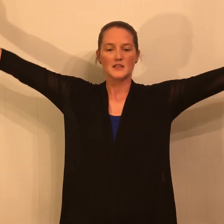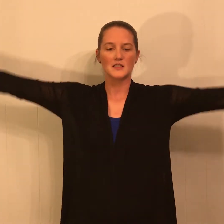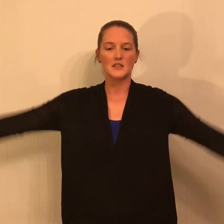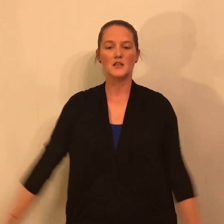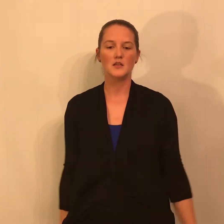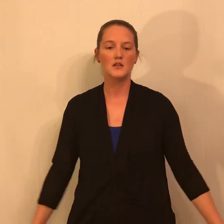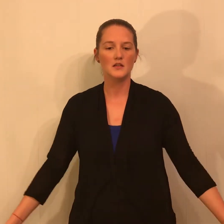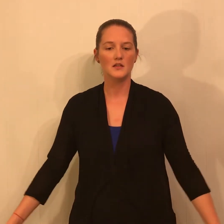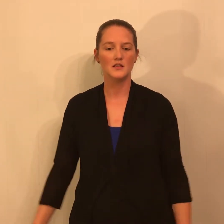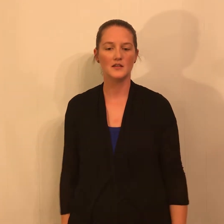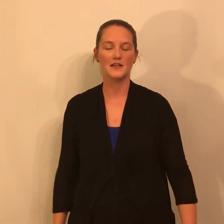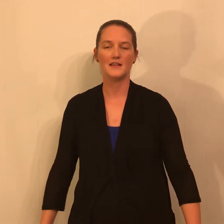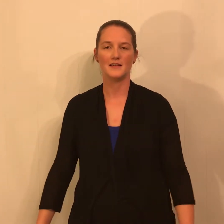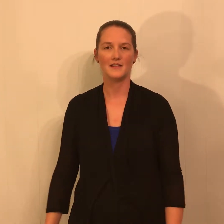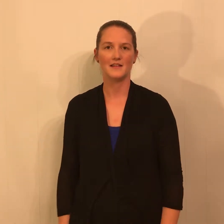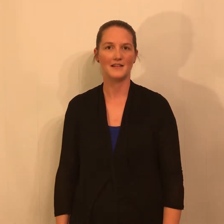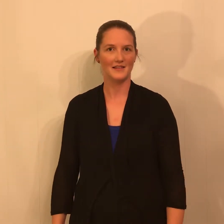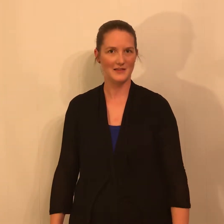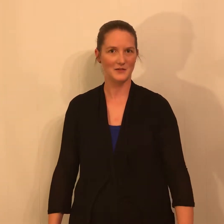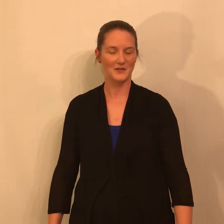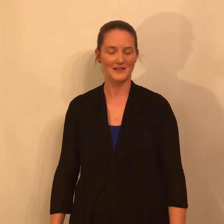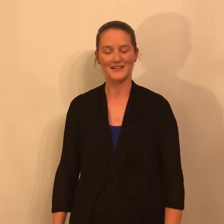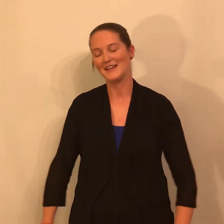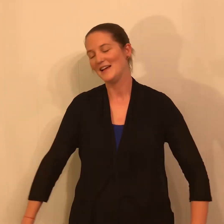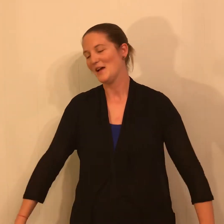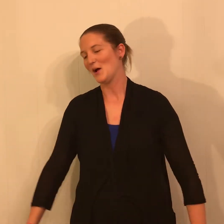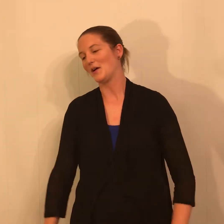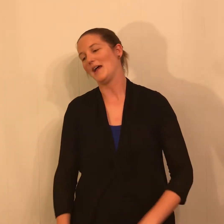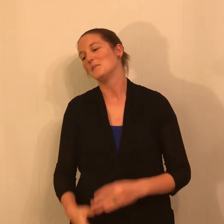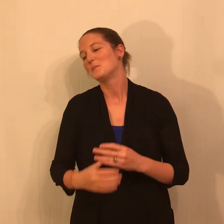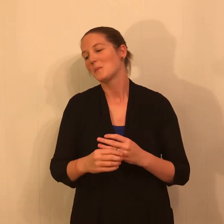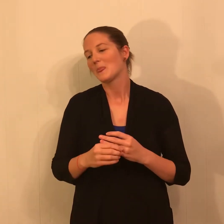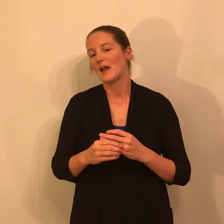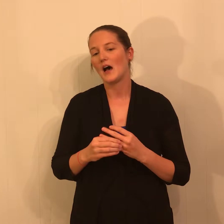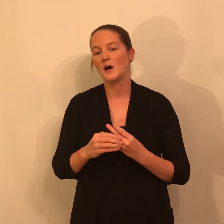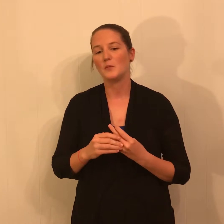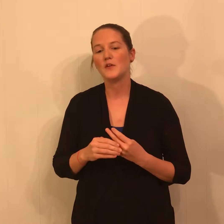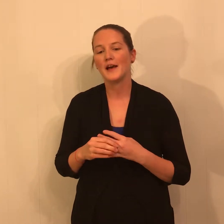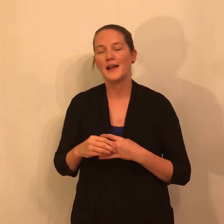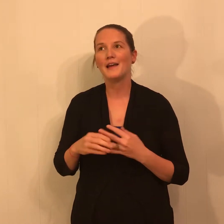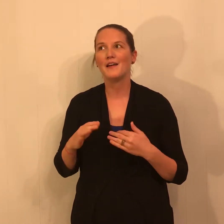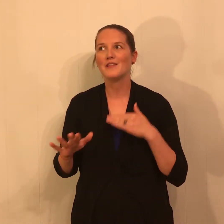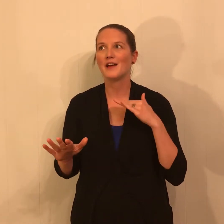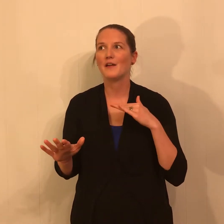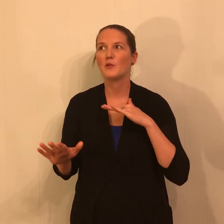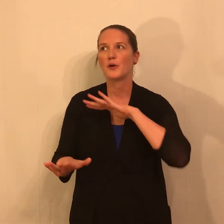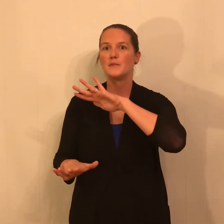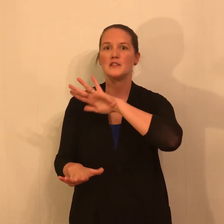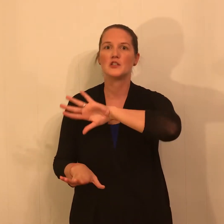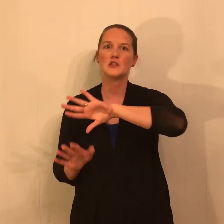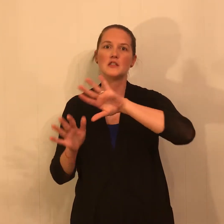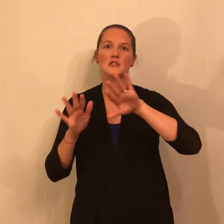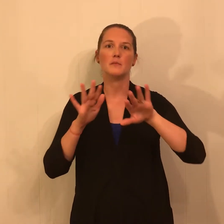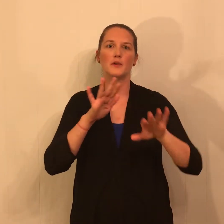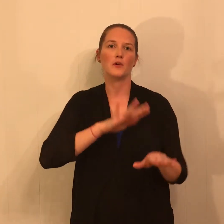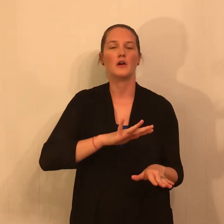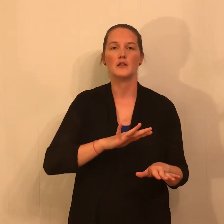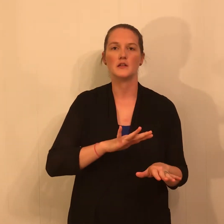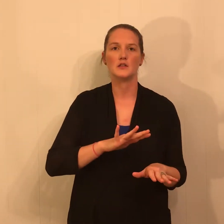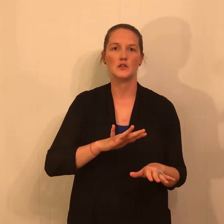Prepositions! These are fun. Okay. You kind of have to have your prepositions to build on to